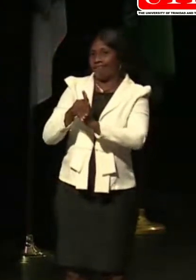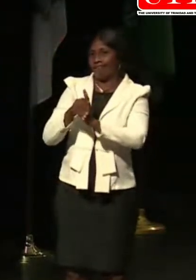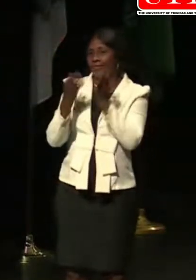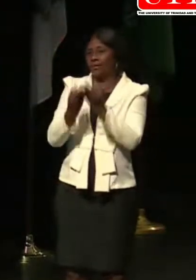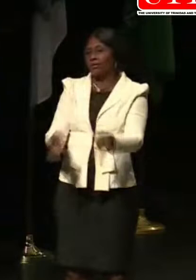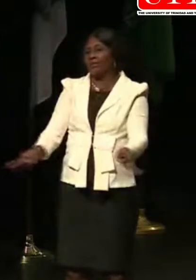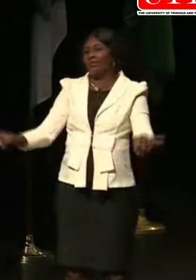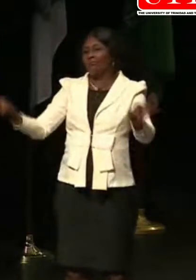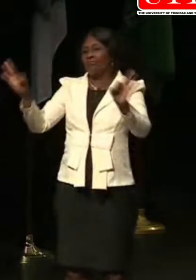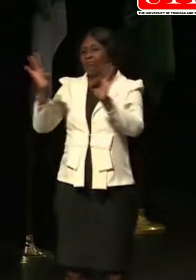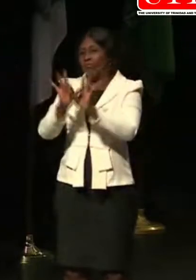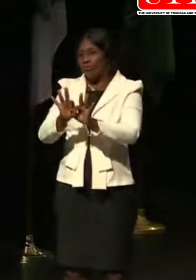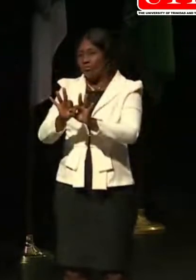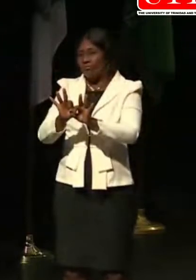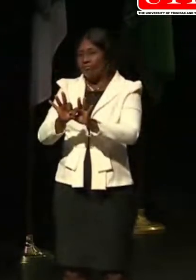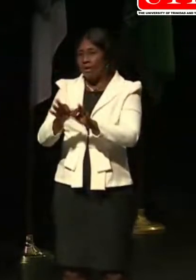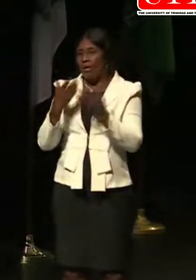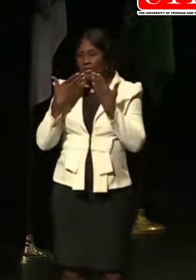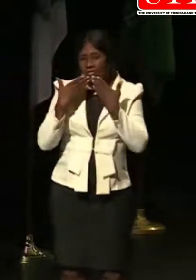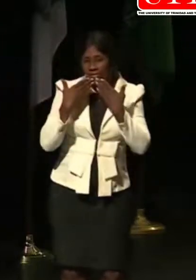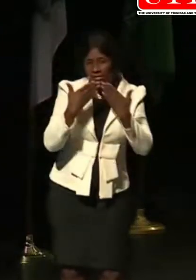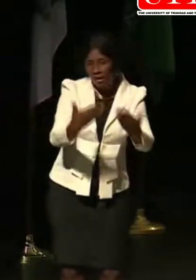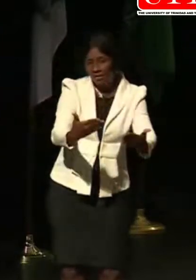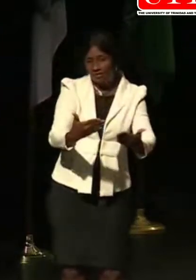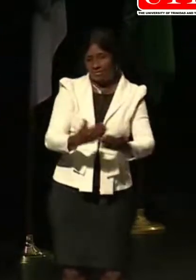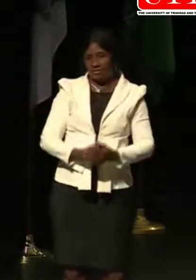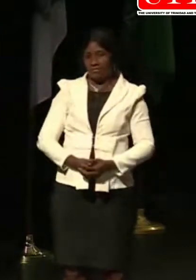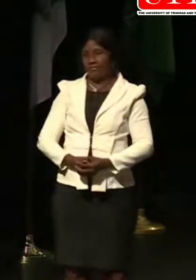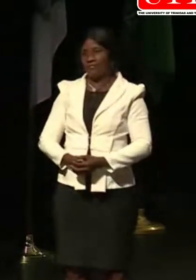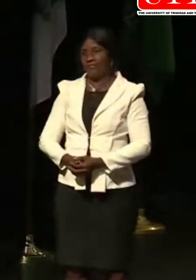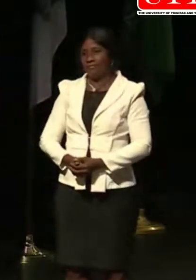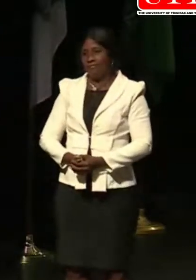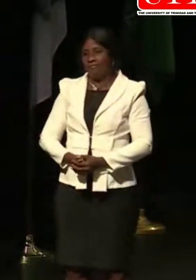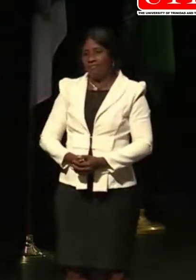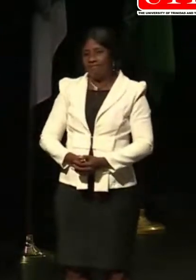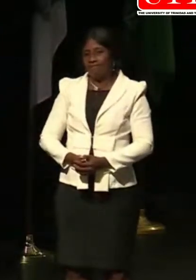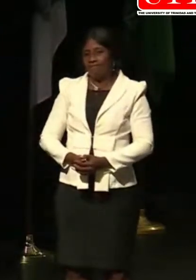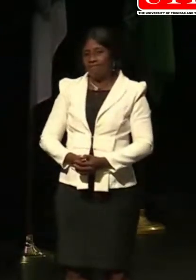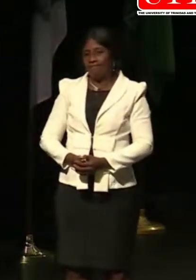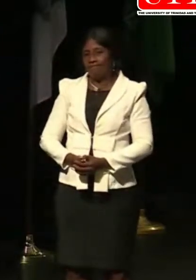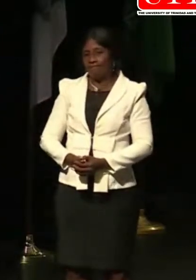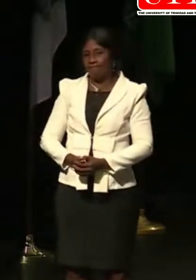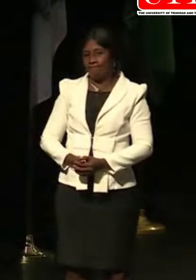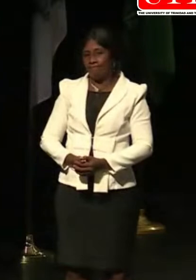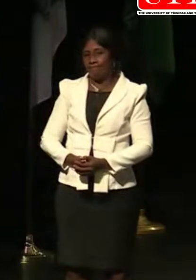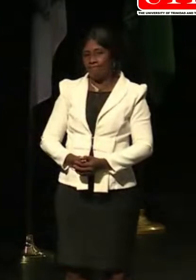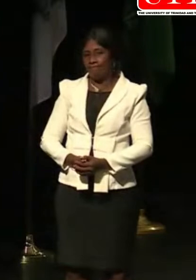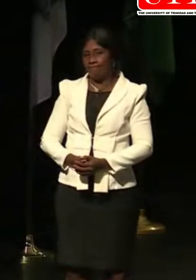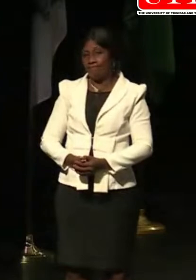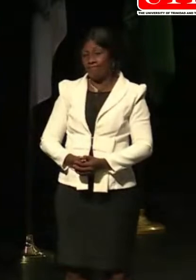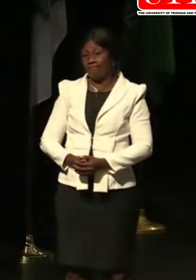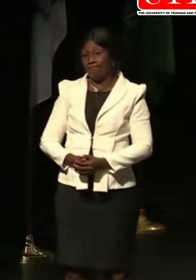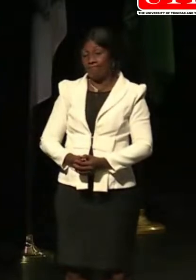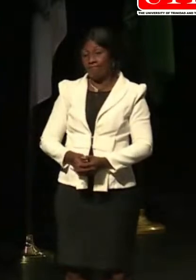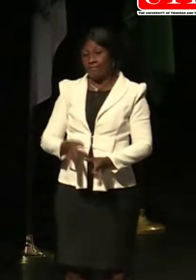Gratitude is one of the keys of spirituality. Any truly spiritual person is a person